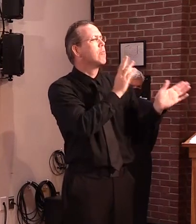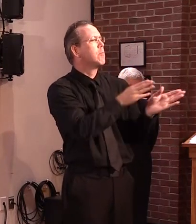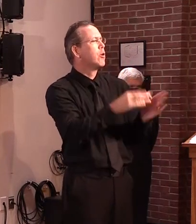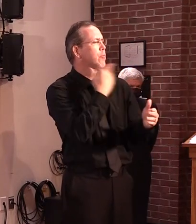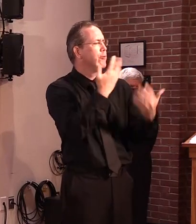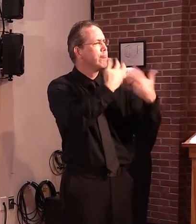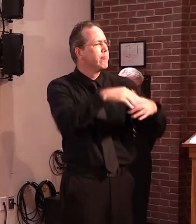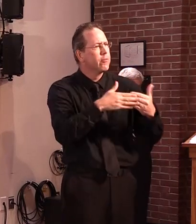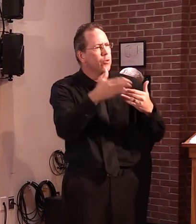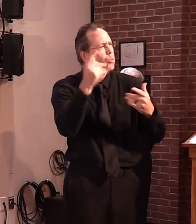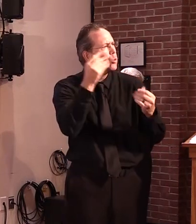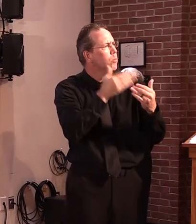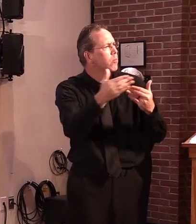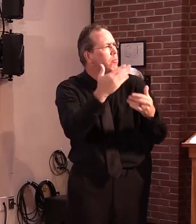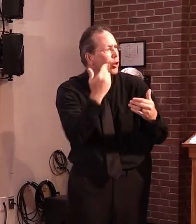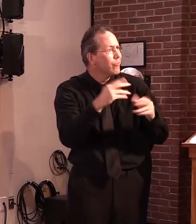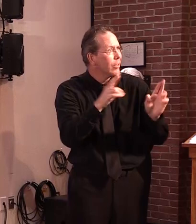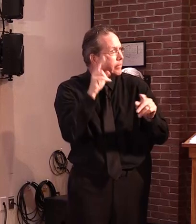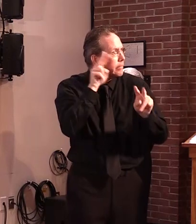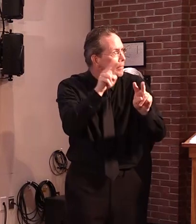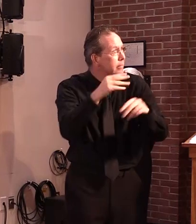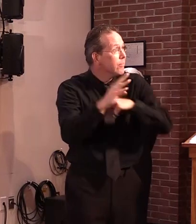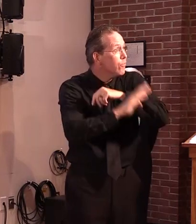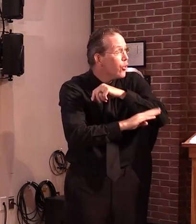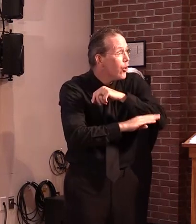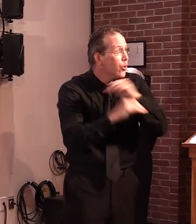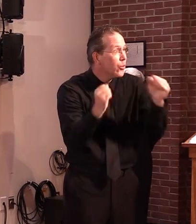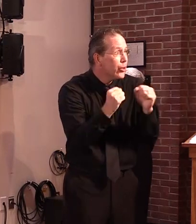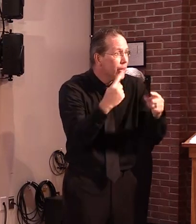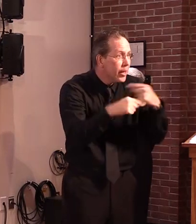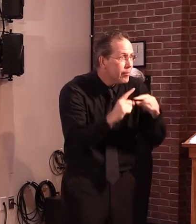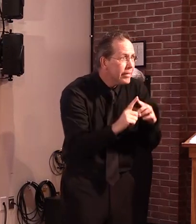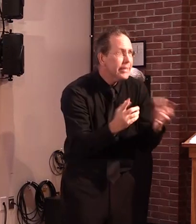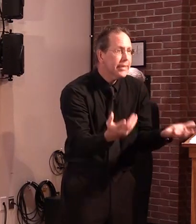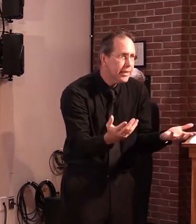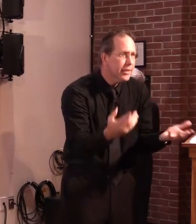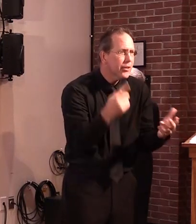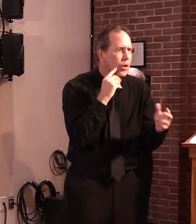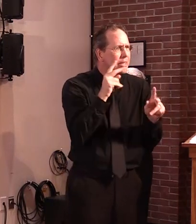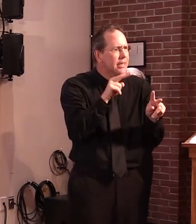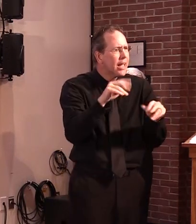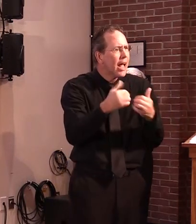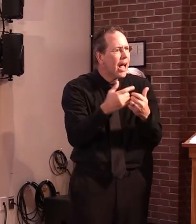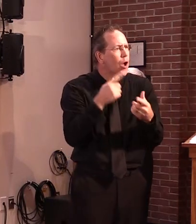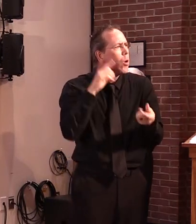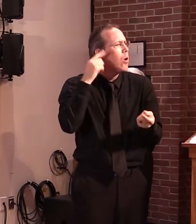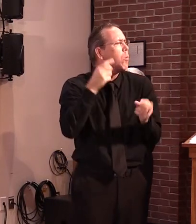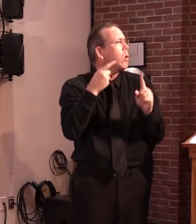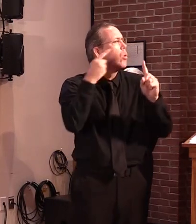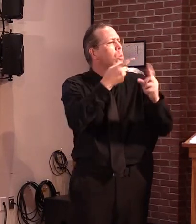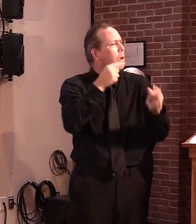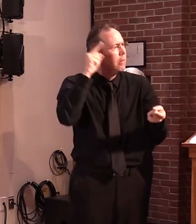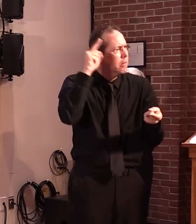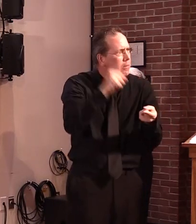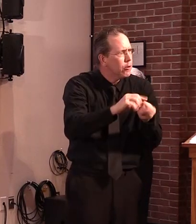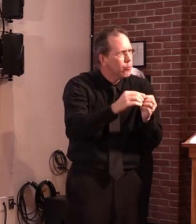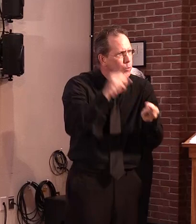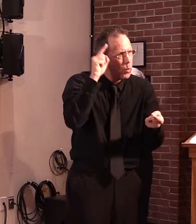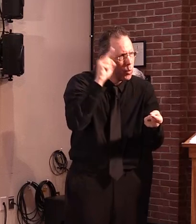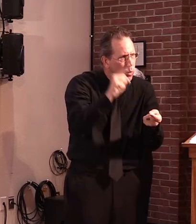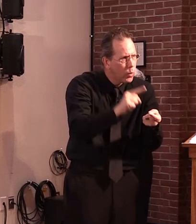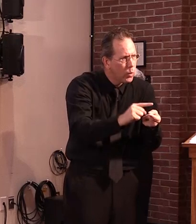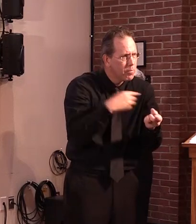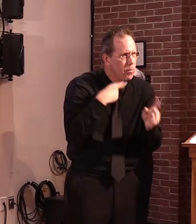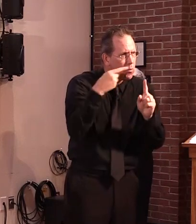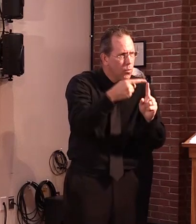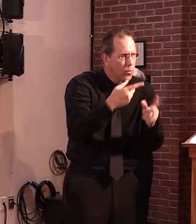fall and the winter. I really want to see as many states as possible do that with as low a test positivity